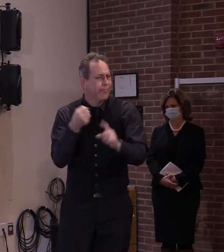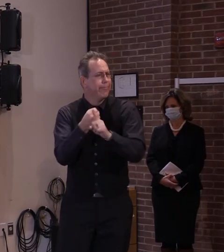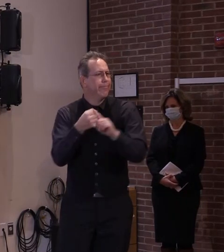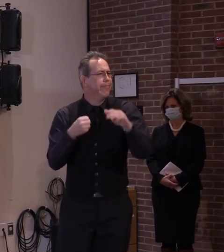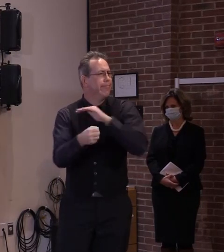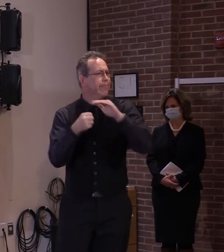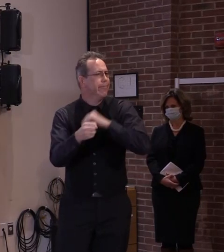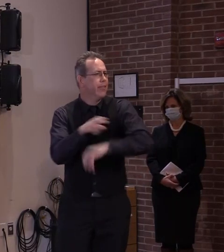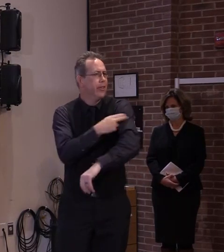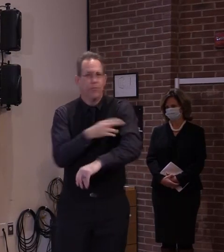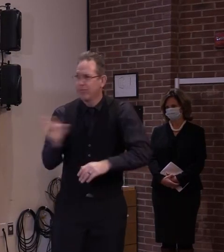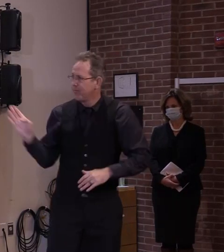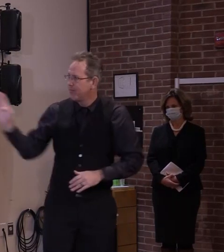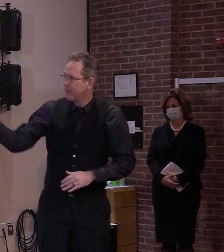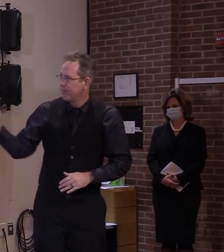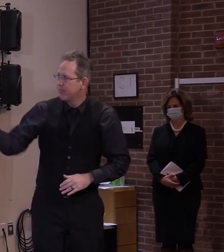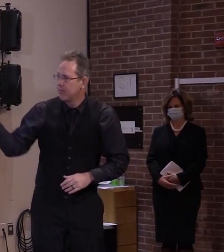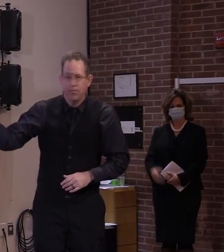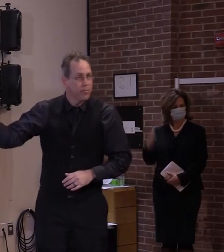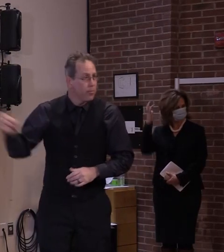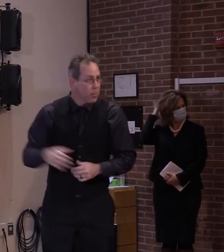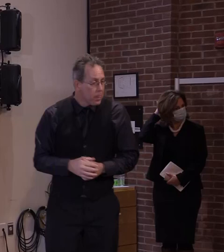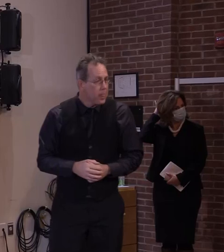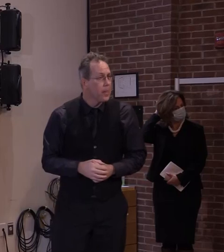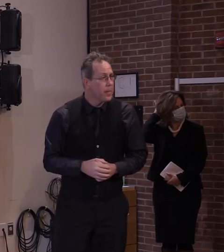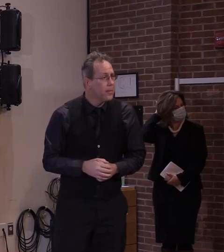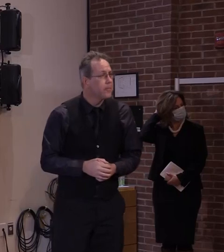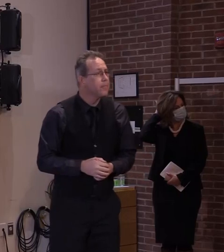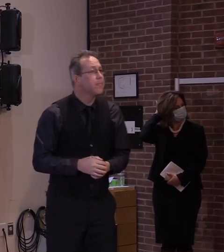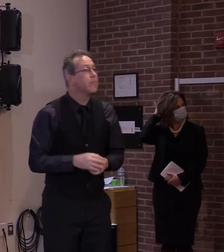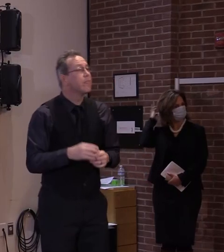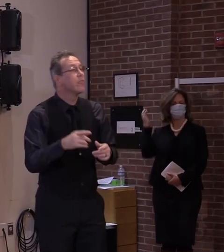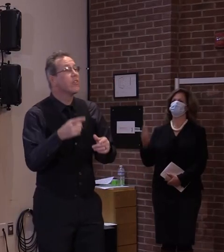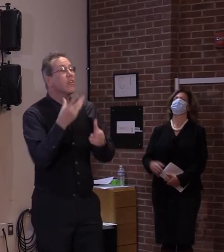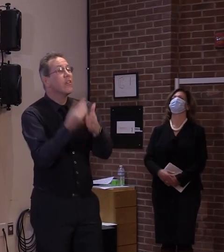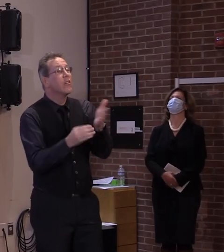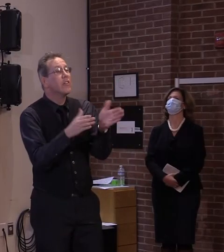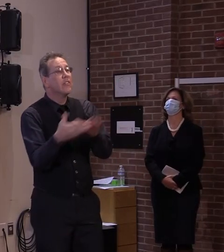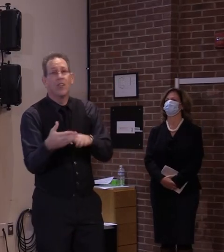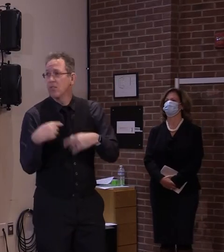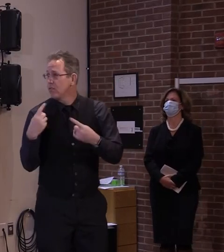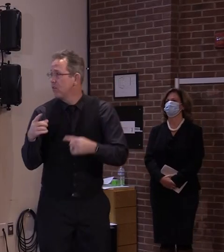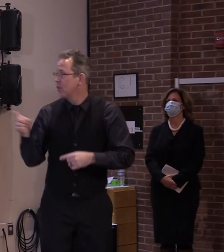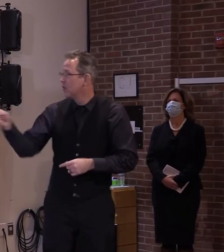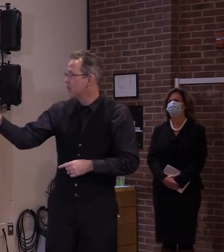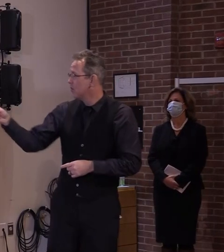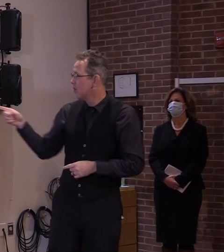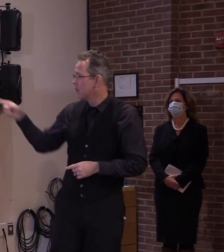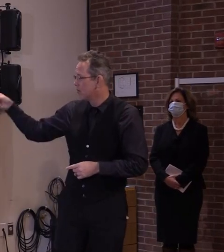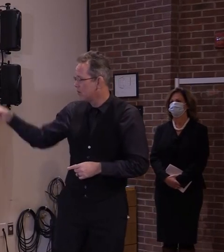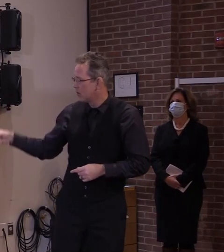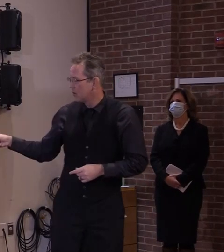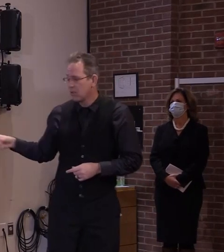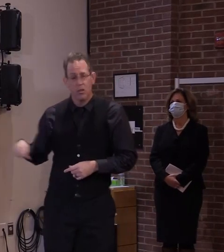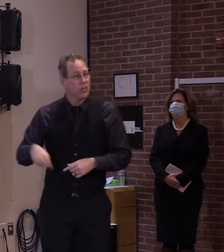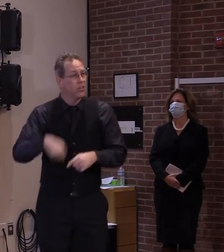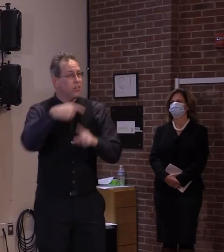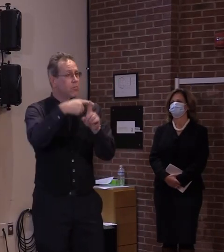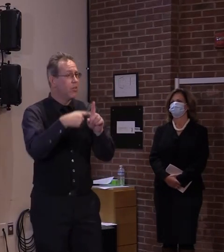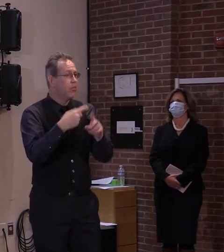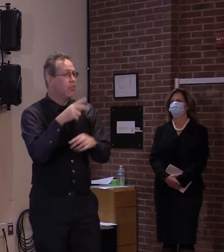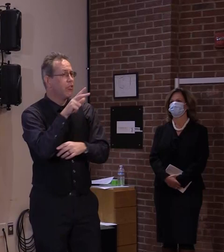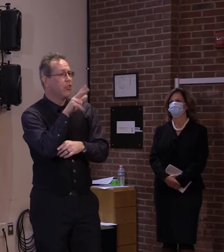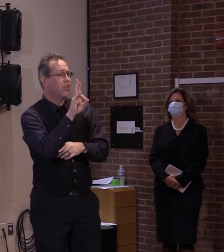shot. Looking at Vermont's fatality data for this week, you'll see that the number of deaths for the month of December increased to